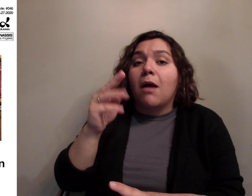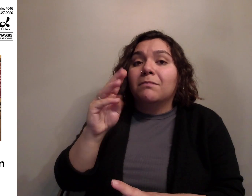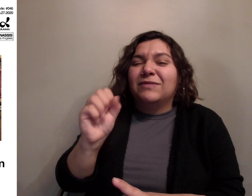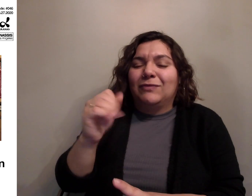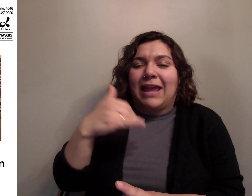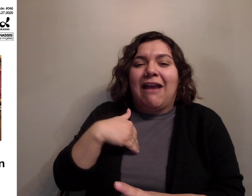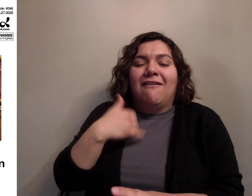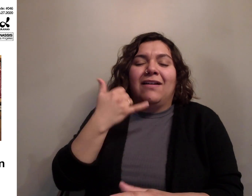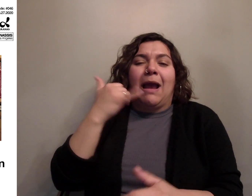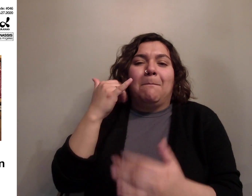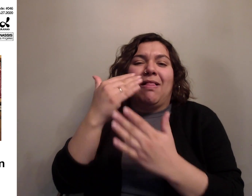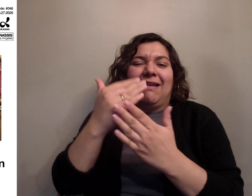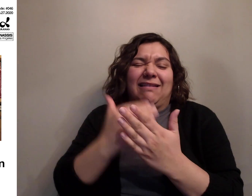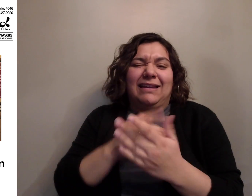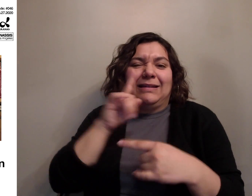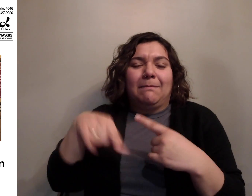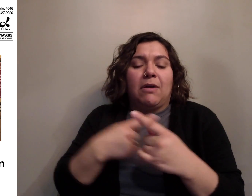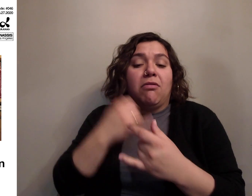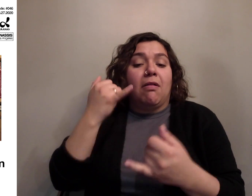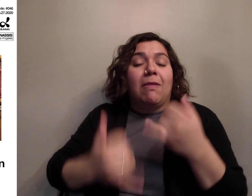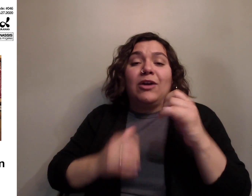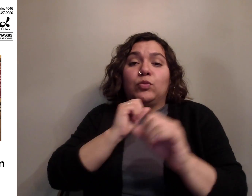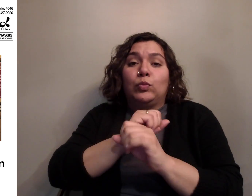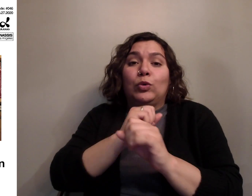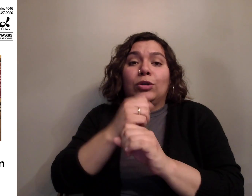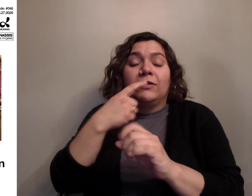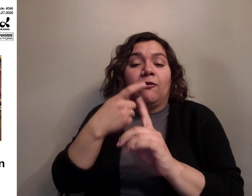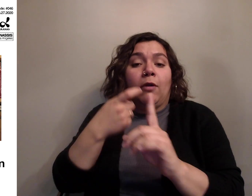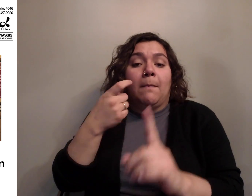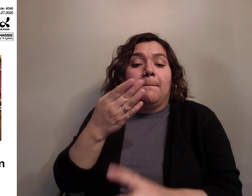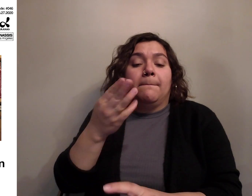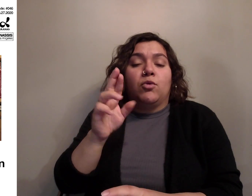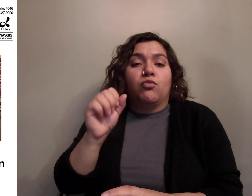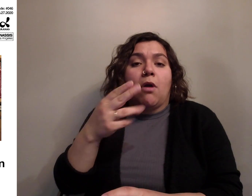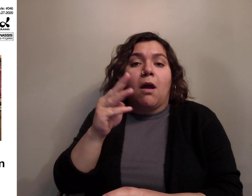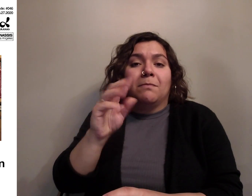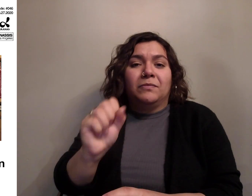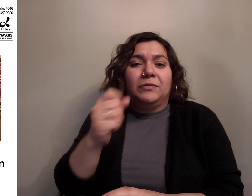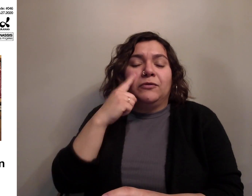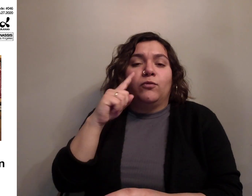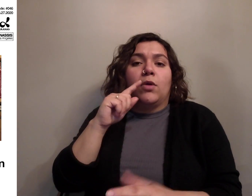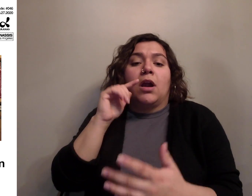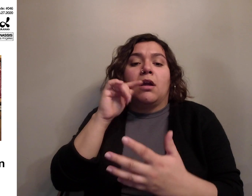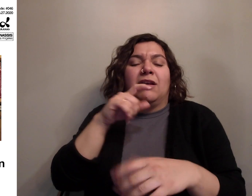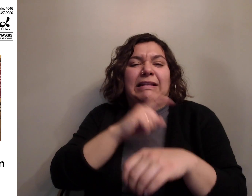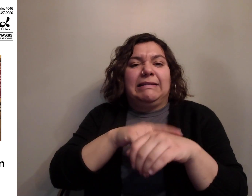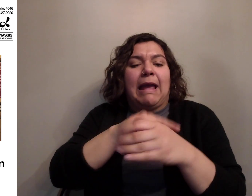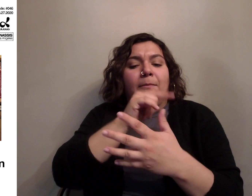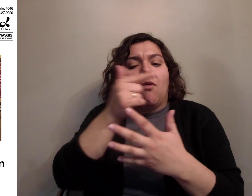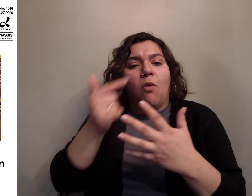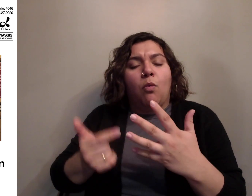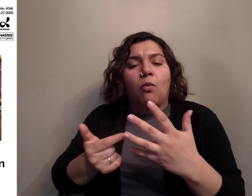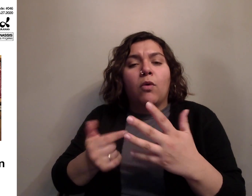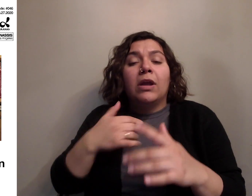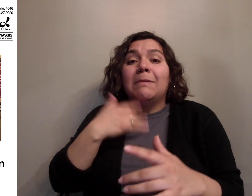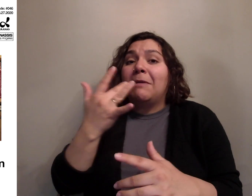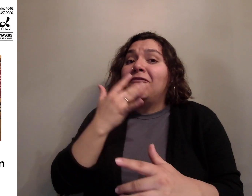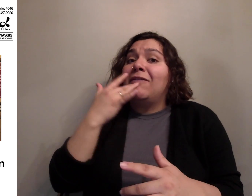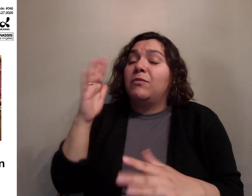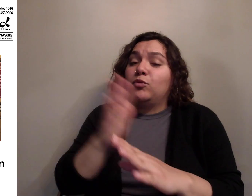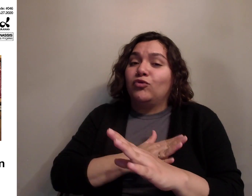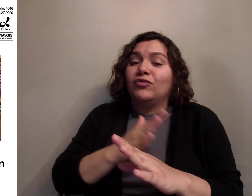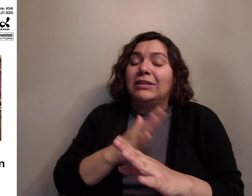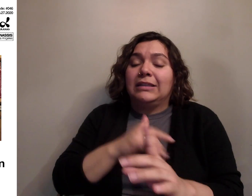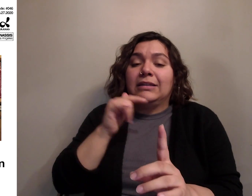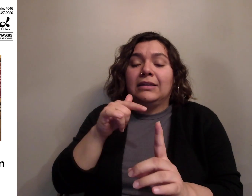late, I had this playlist on my phone of the final works of Brahms in chronological order. And it's always been